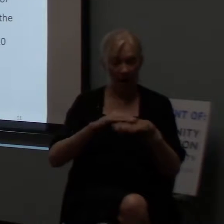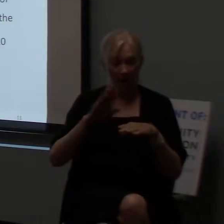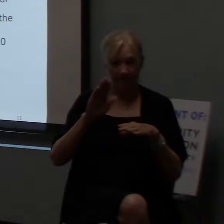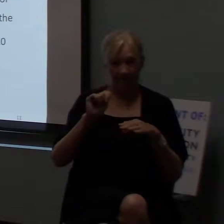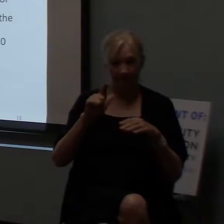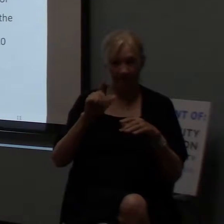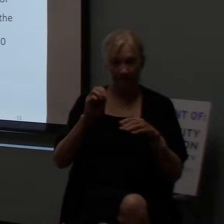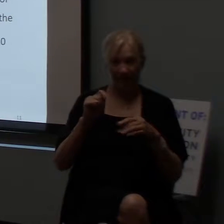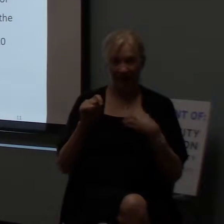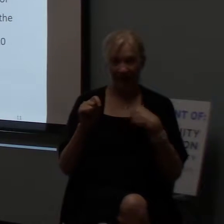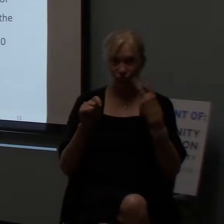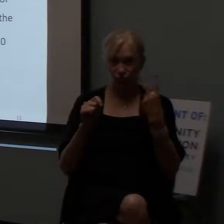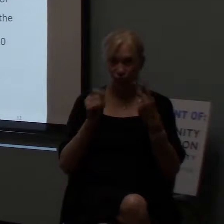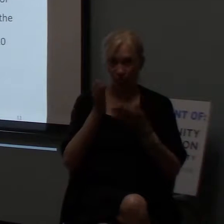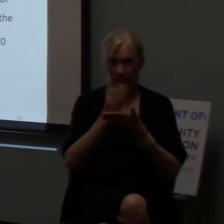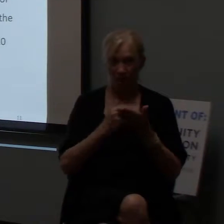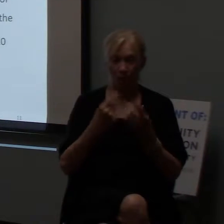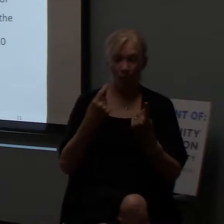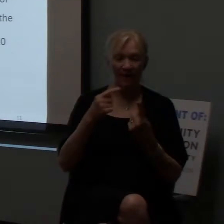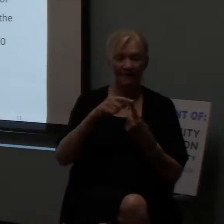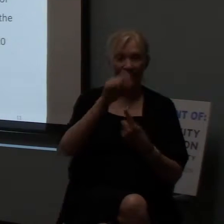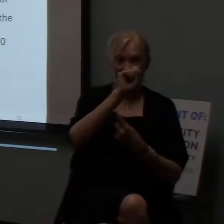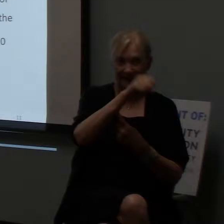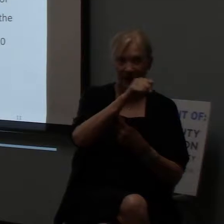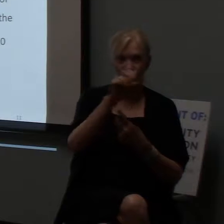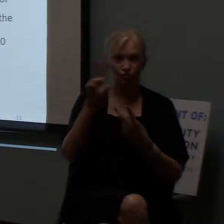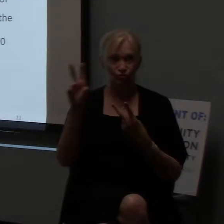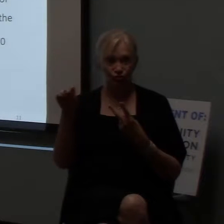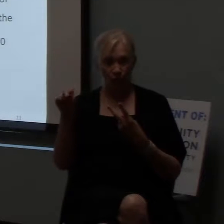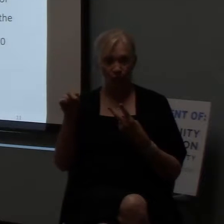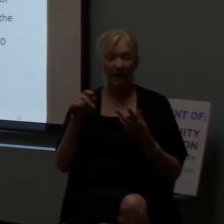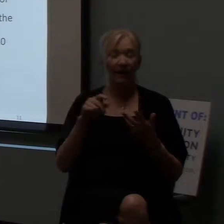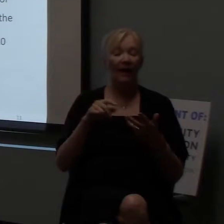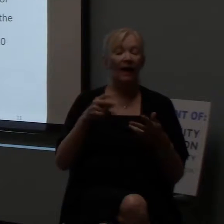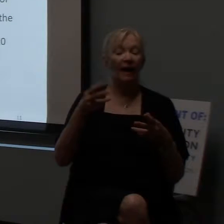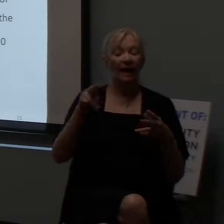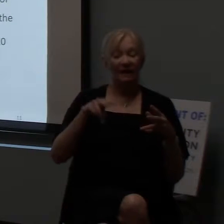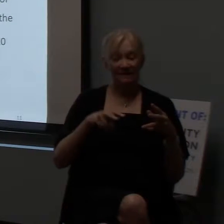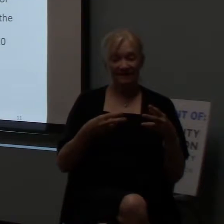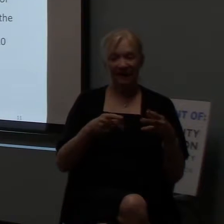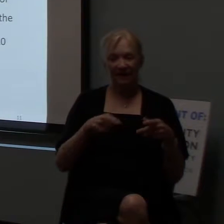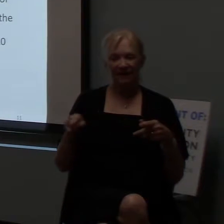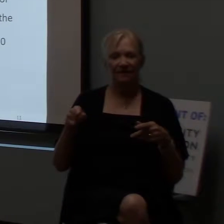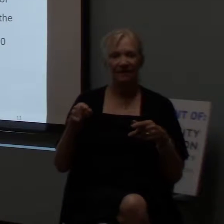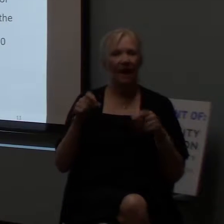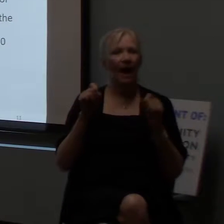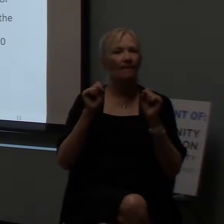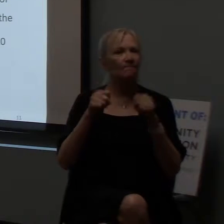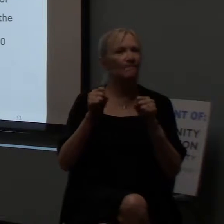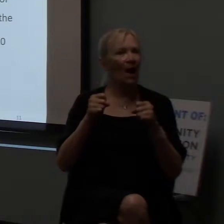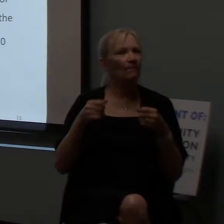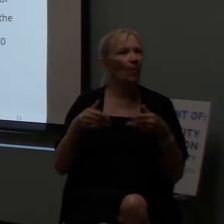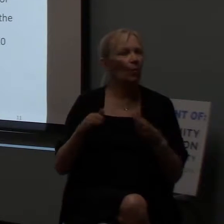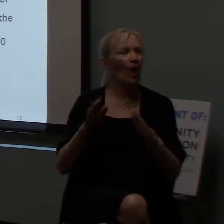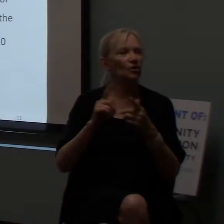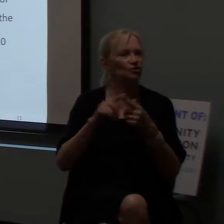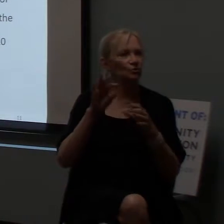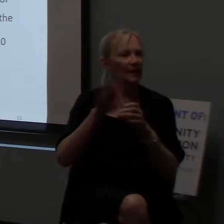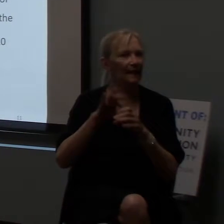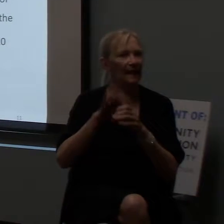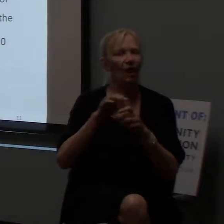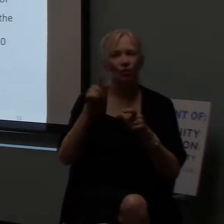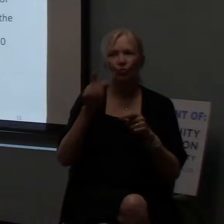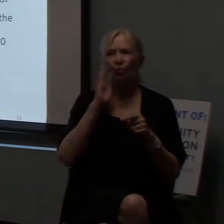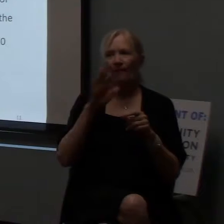there's 2 parts. So one is a yes/no, and then the second one gives 2 choices of potential ways they might be elected, and you get to vote for one of those